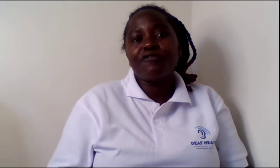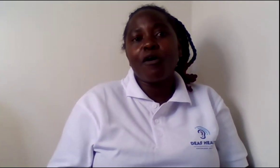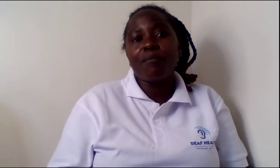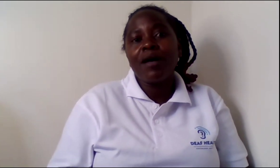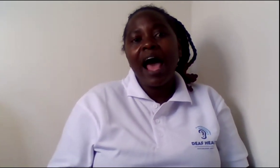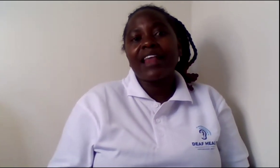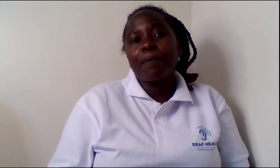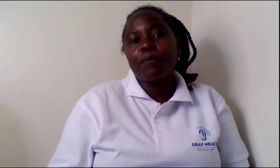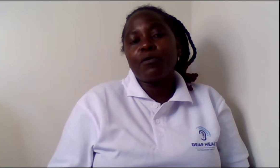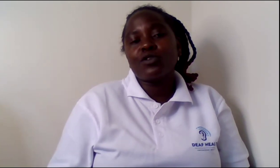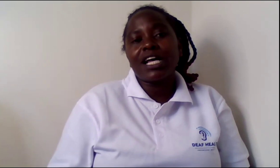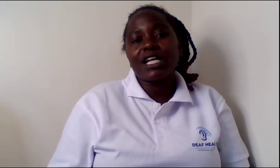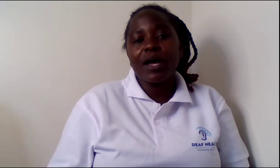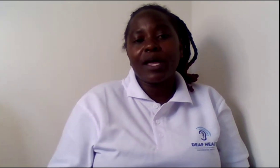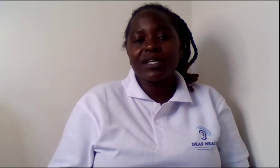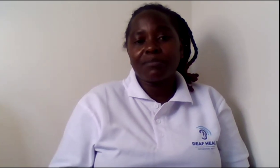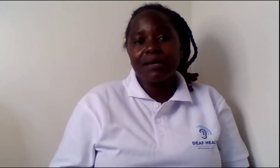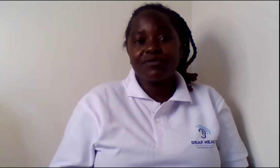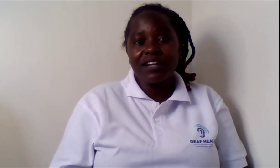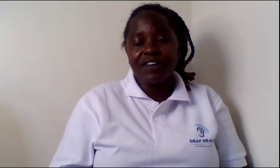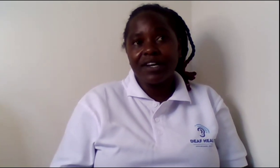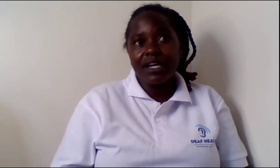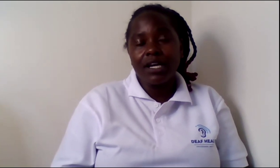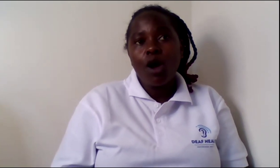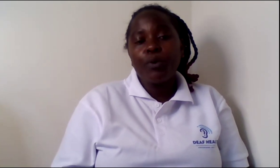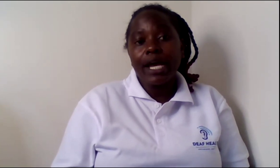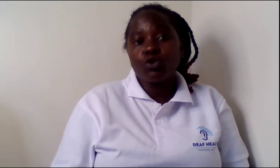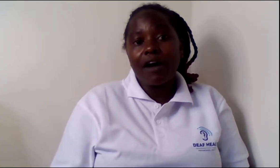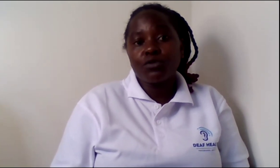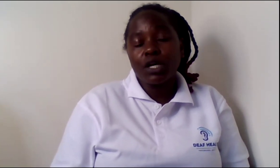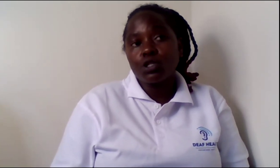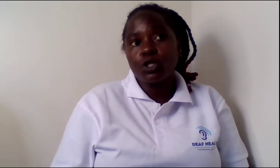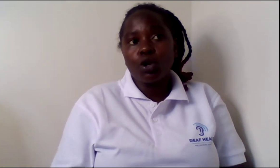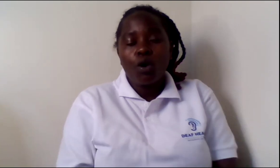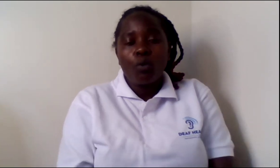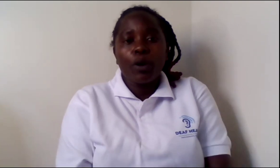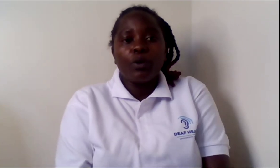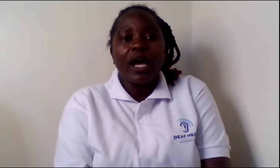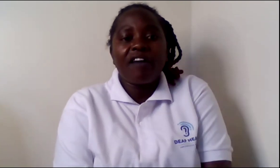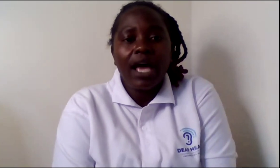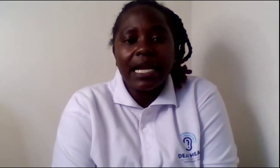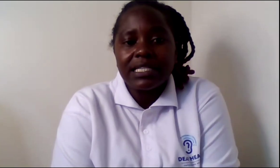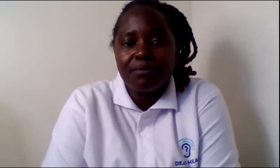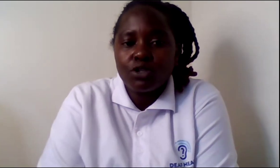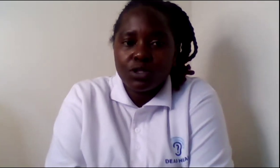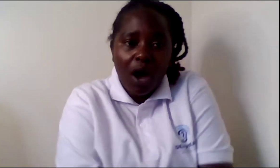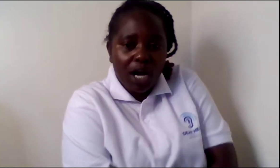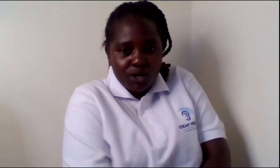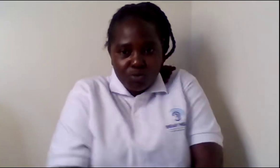inform other people. So that's why we sometimes feel very weird to come to the hospital when we have the early symptoms. So how can you